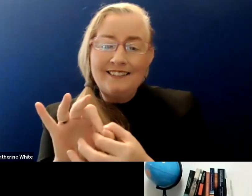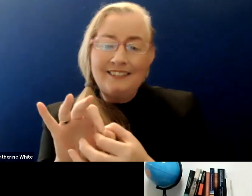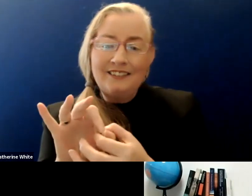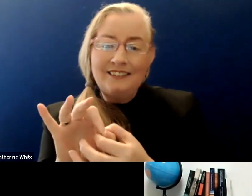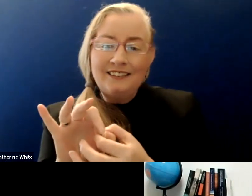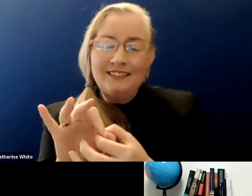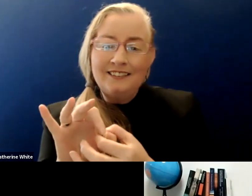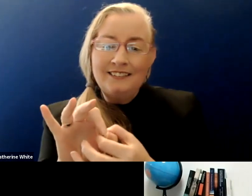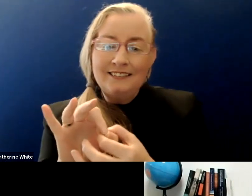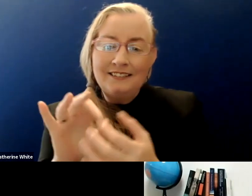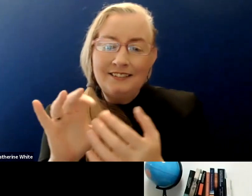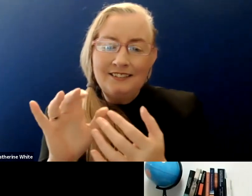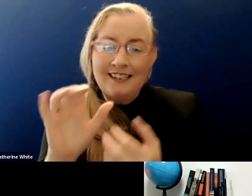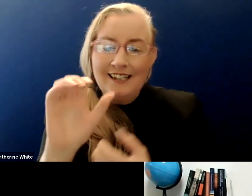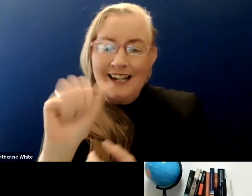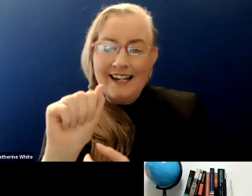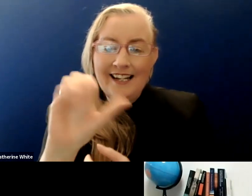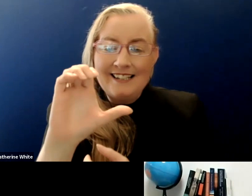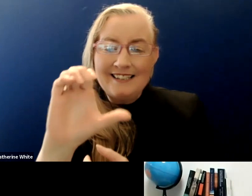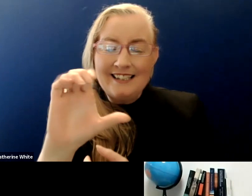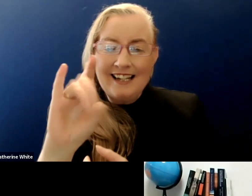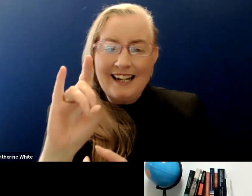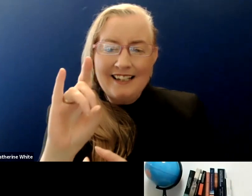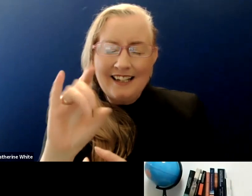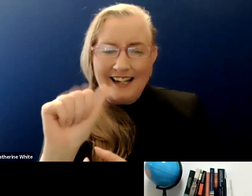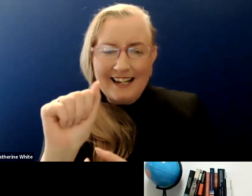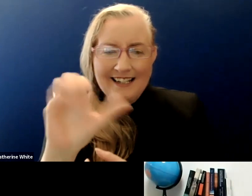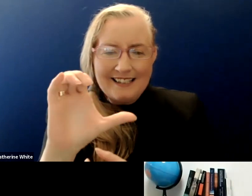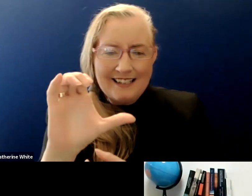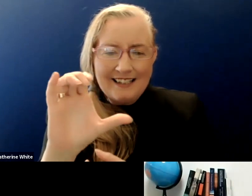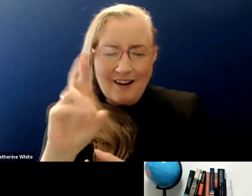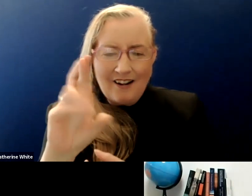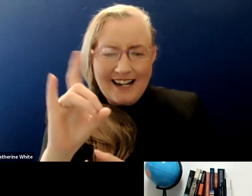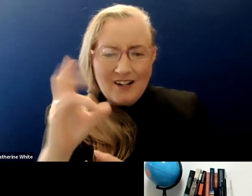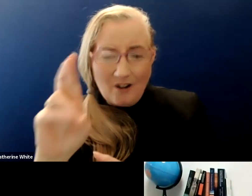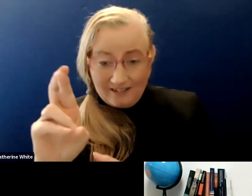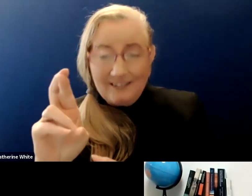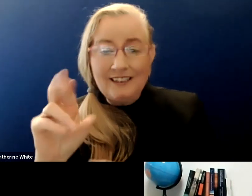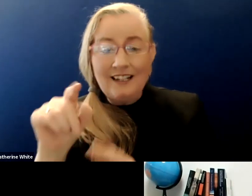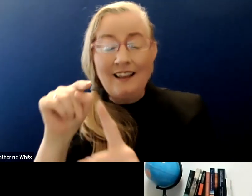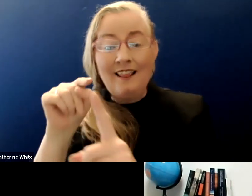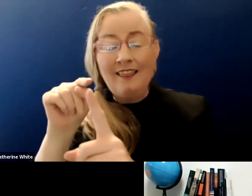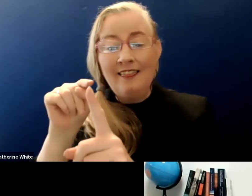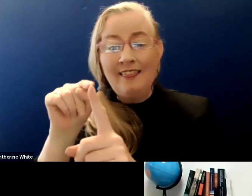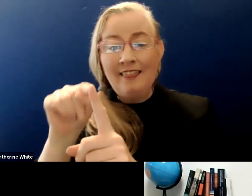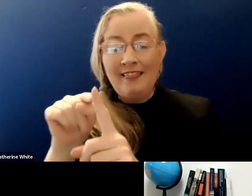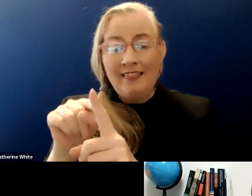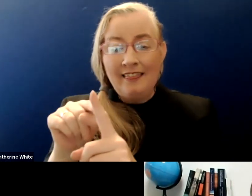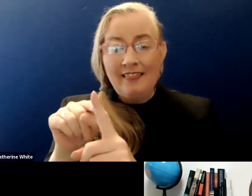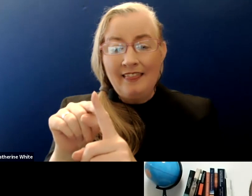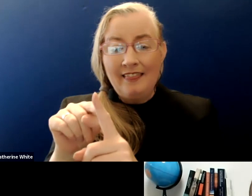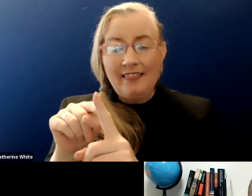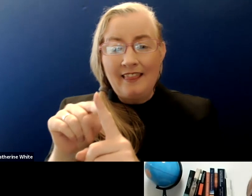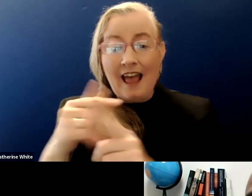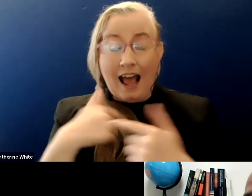being confused and muddled, as as an external commentator about the ECR-HR jurisprudence, I